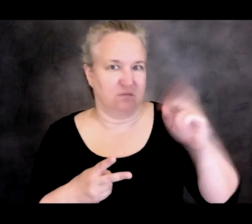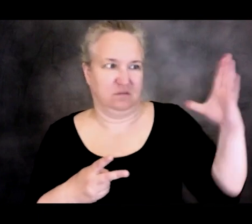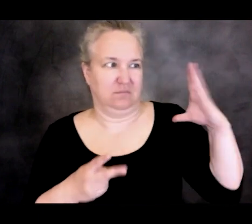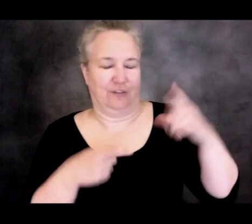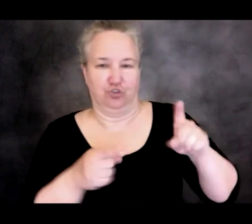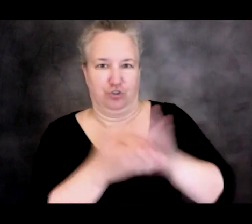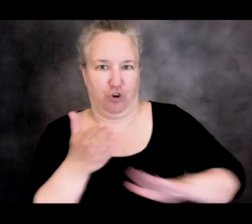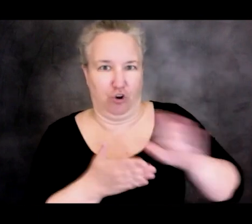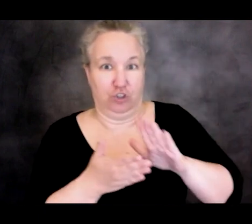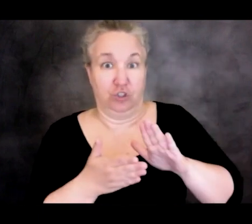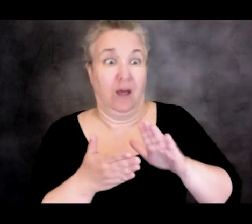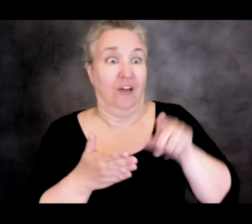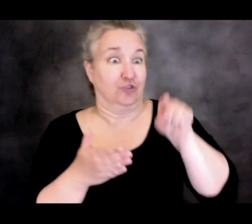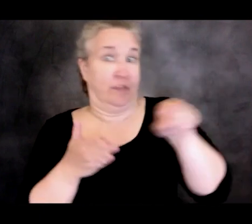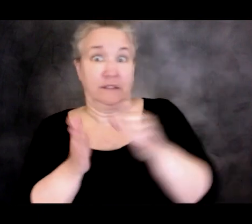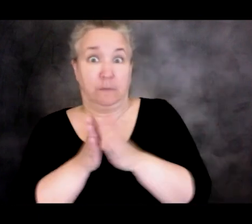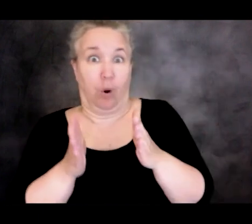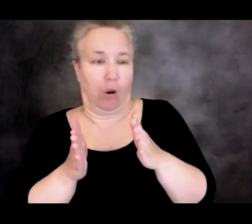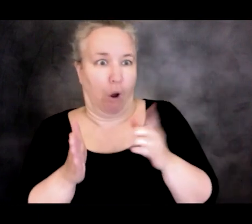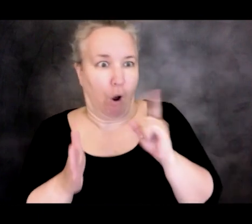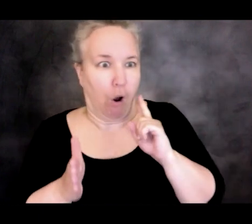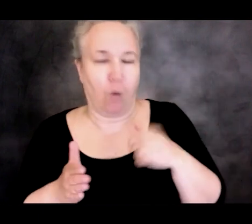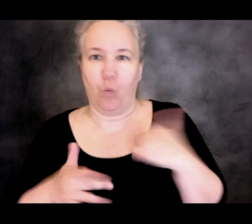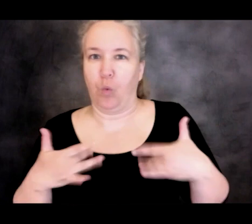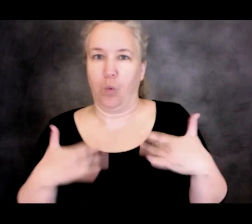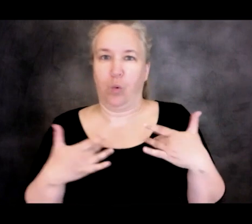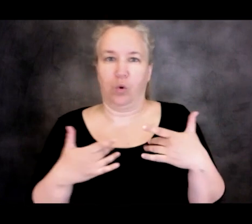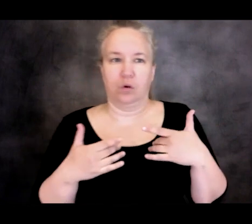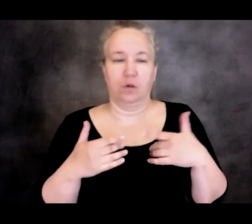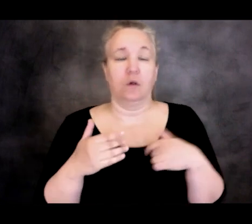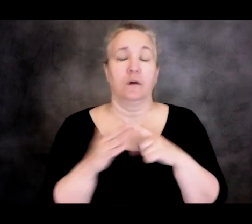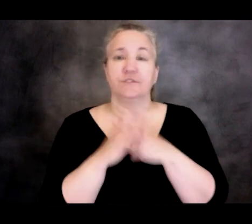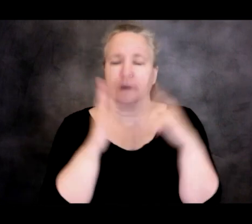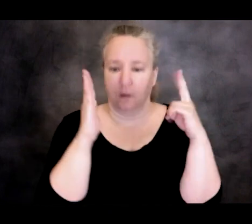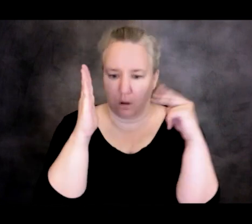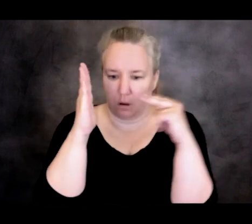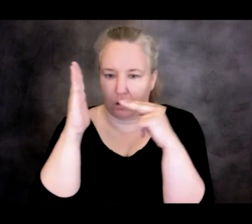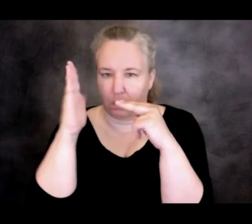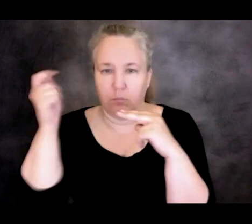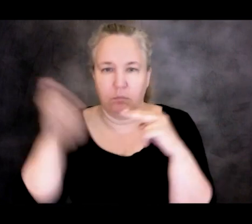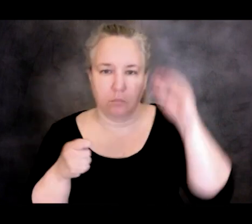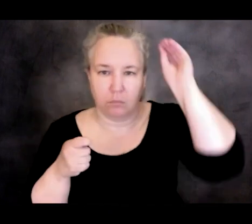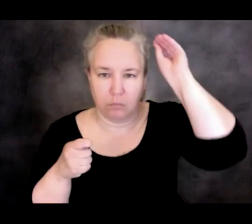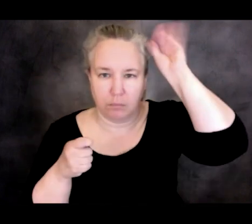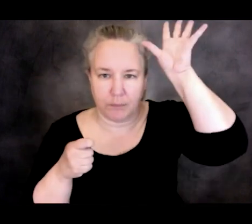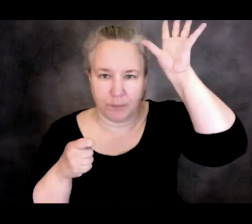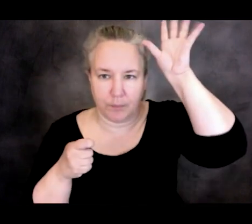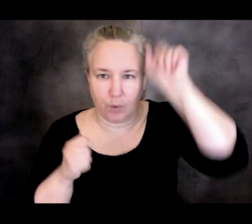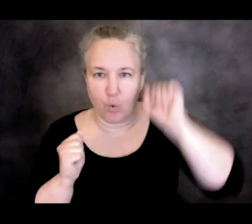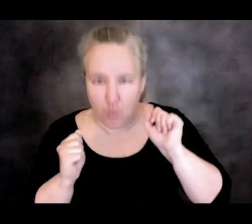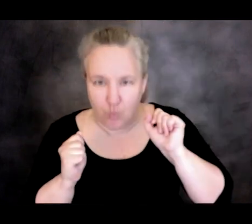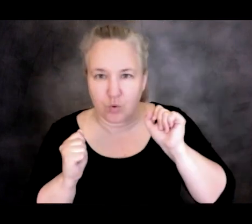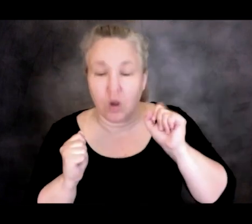book. And when I dug into it, a light bulb went off. But for those of you who